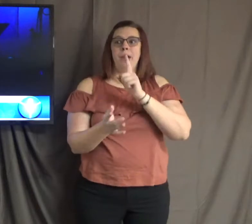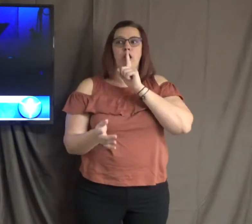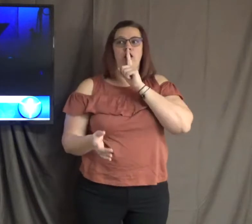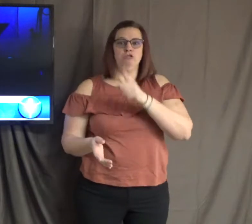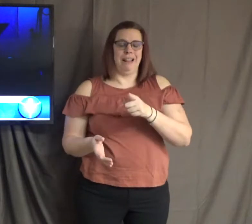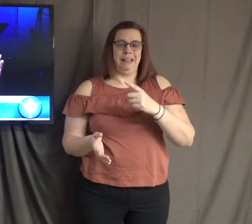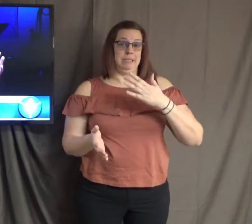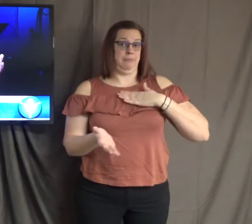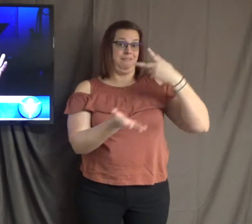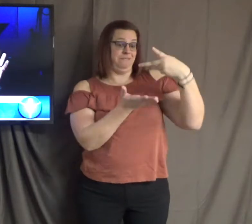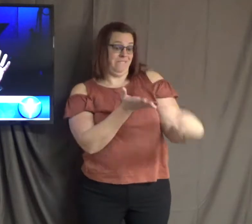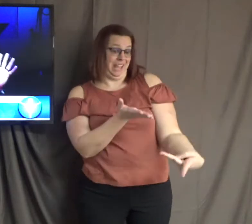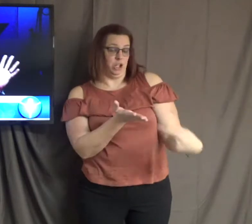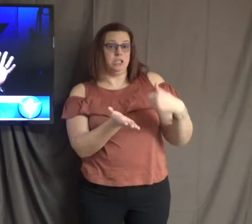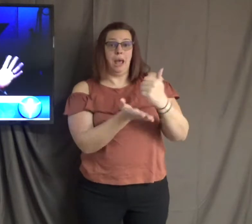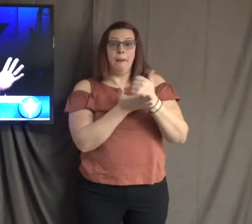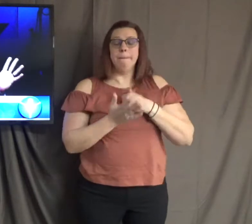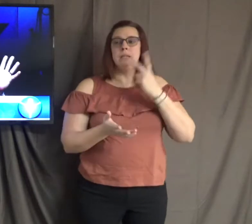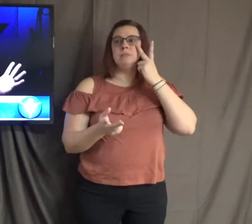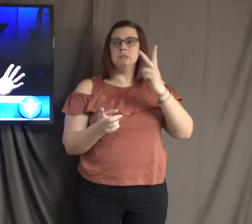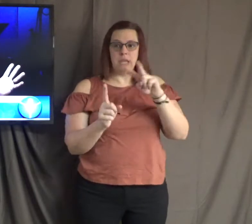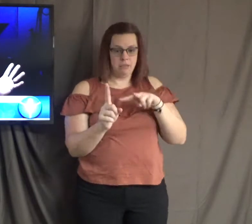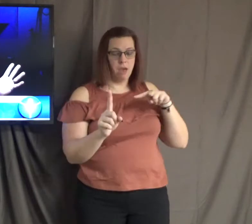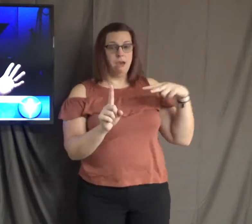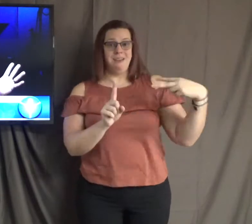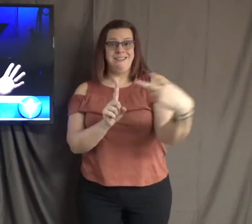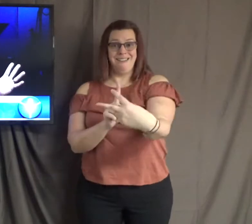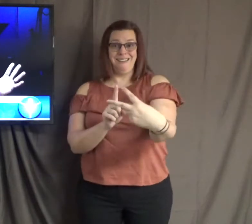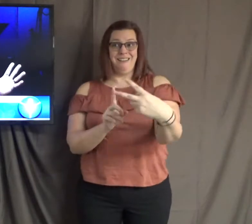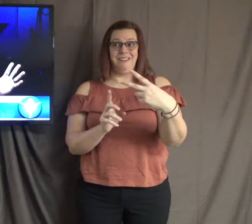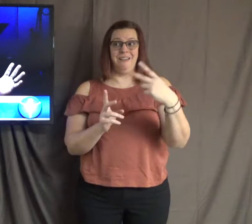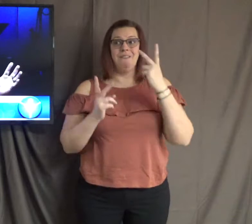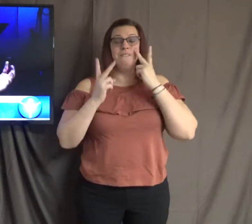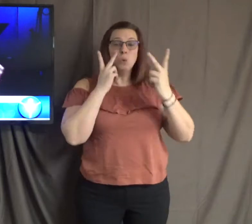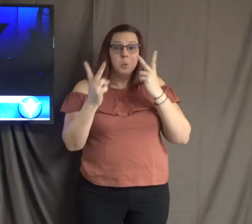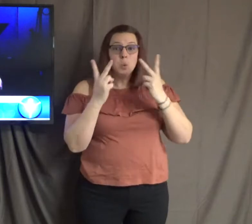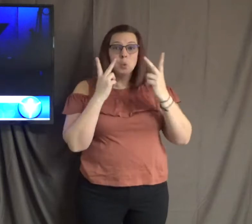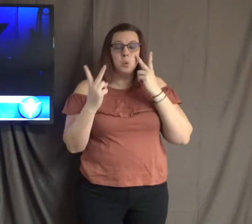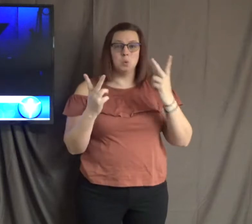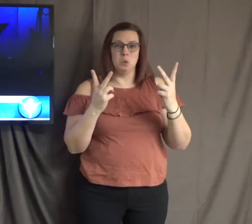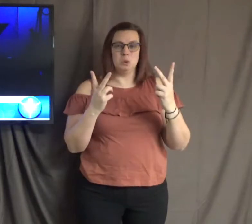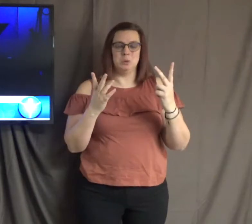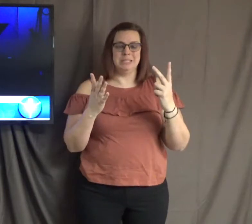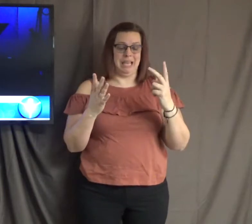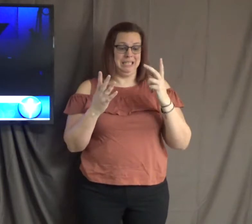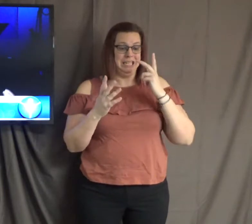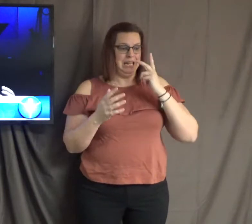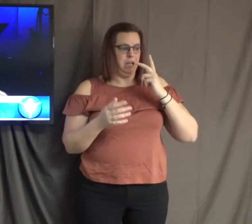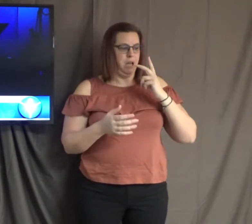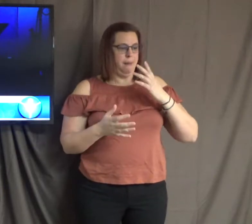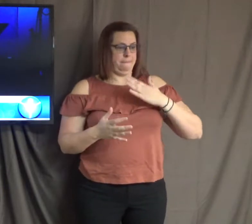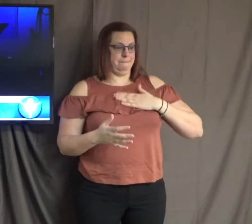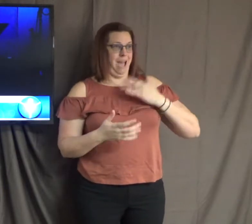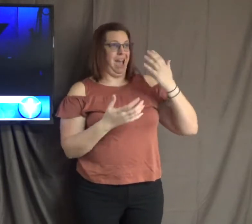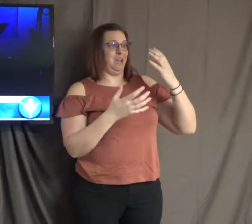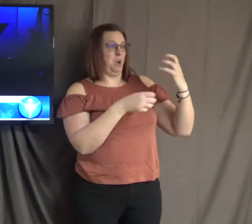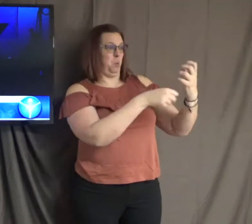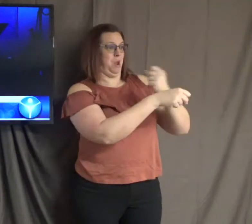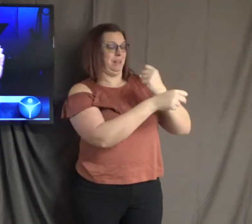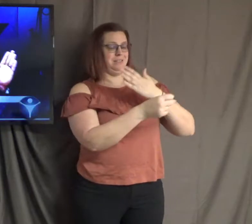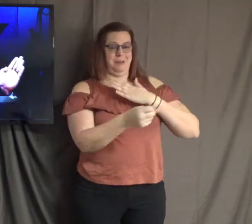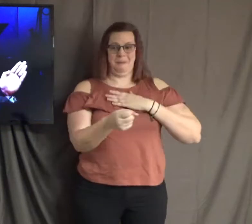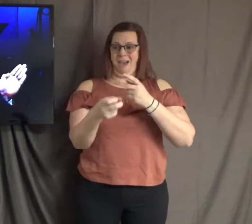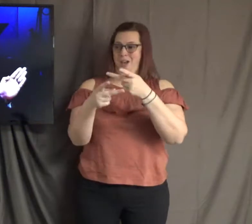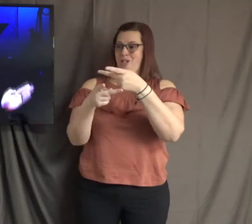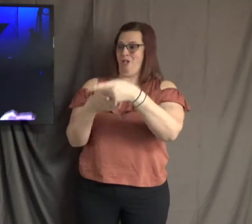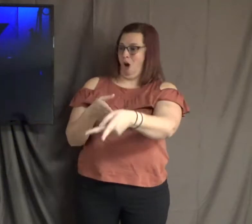see my life from that panoramic view, to see how my wins and my losses have actually added up to make